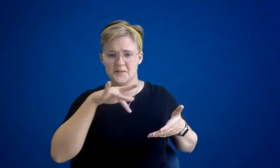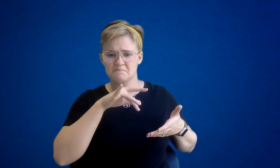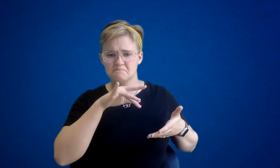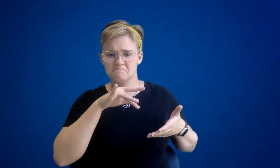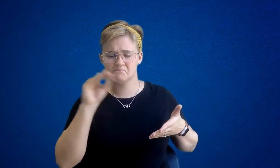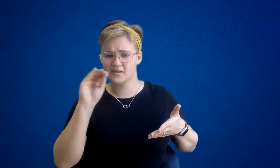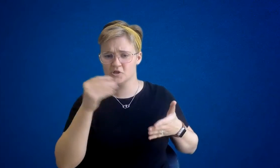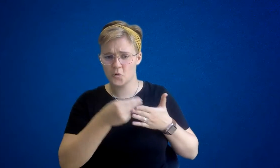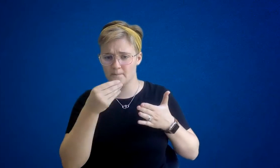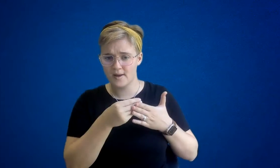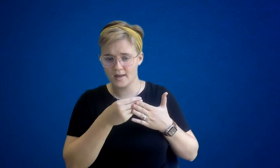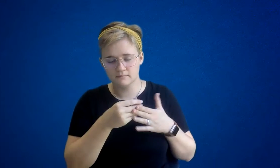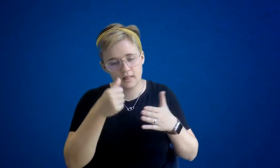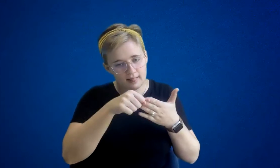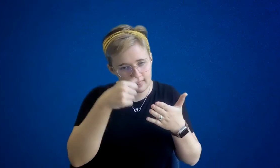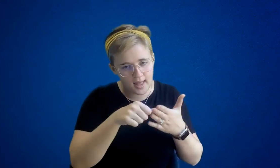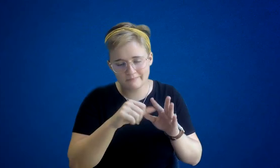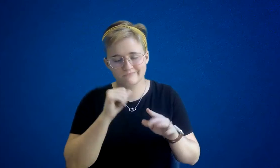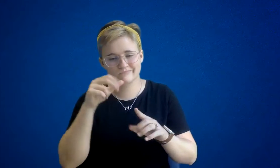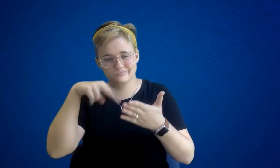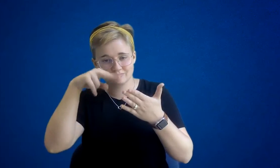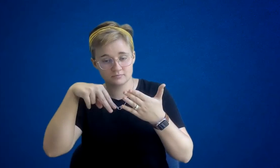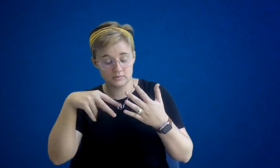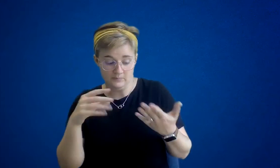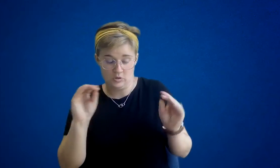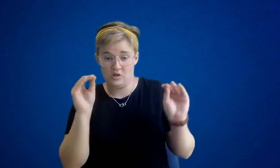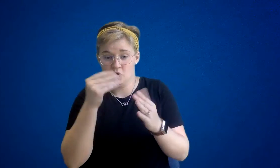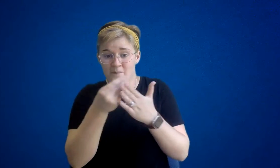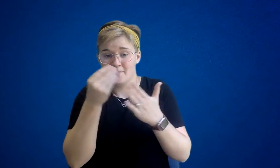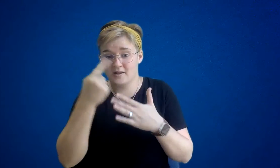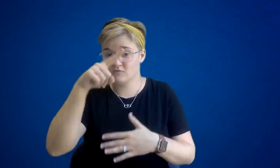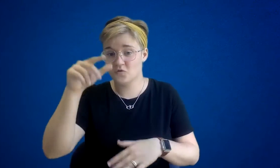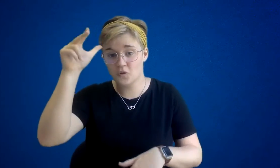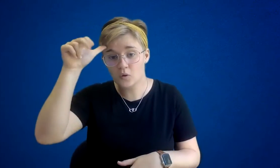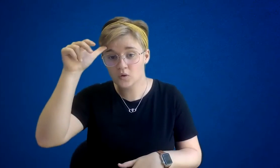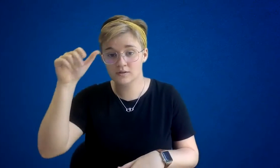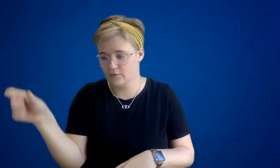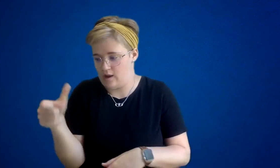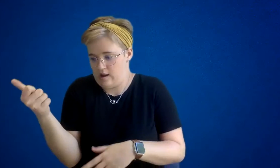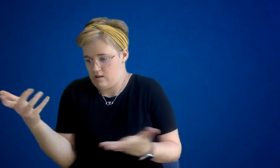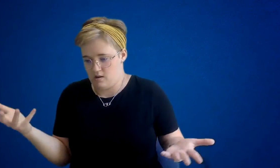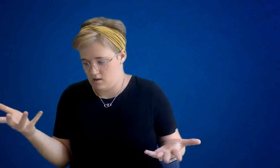rent a horse. No money for anything else, for that matter. Little Willie had no idea they were